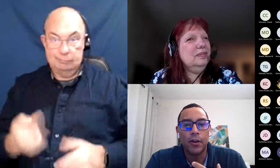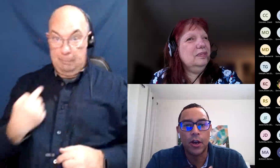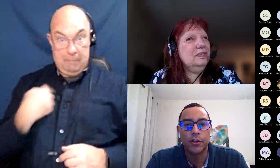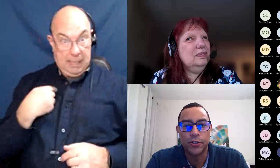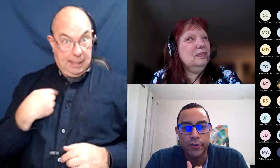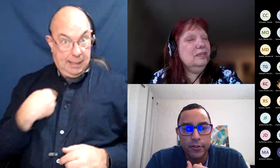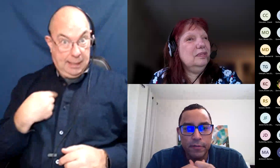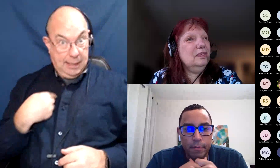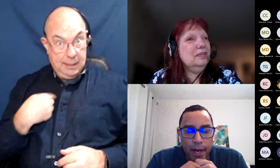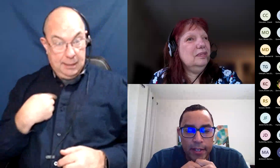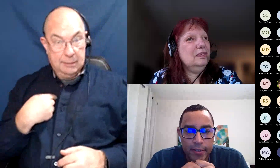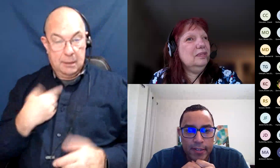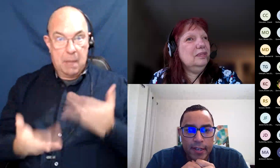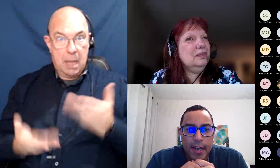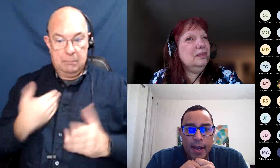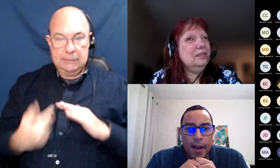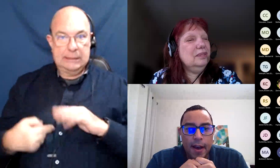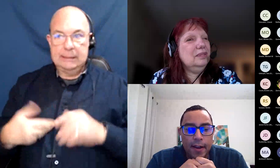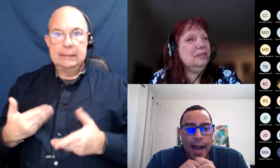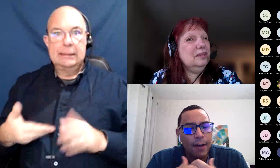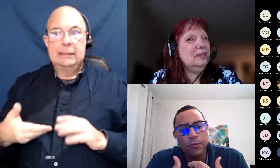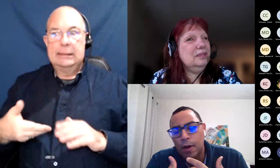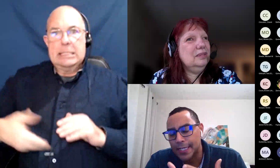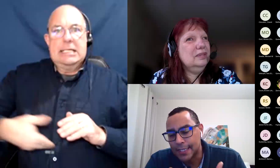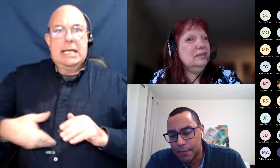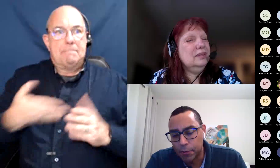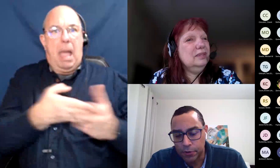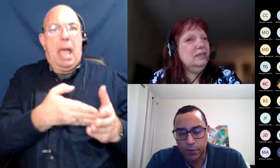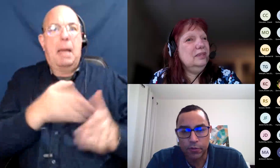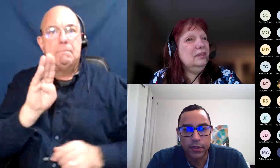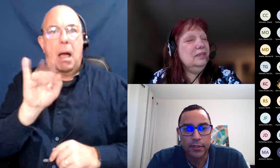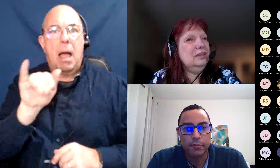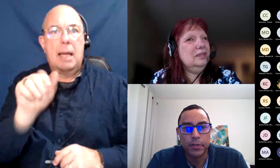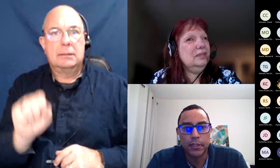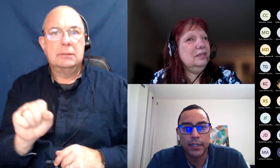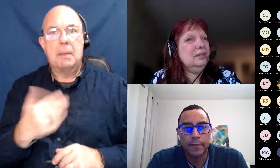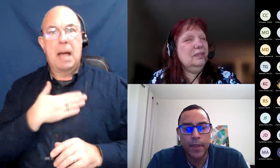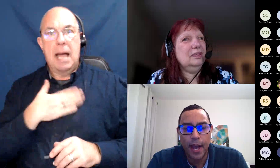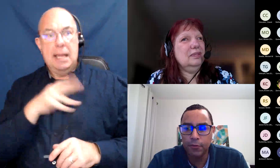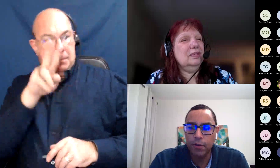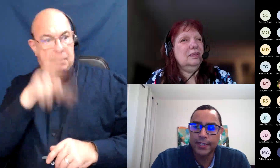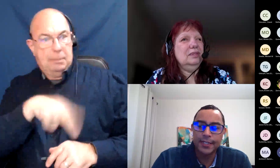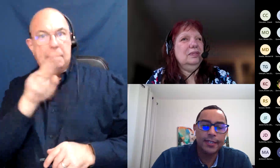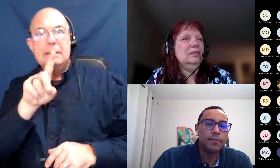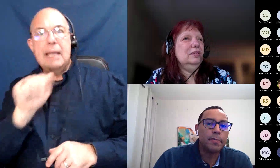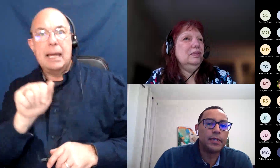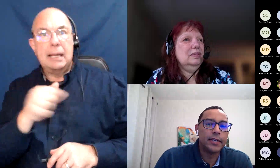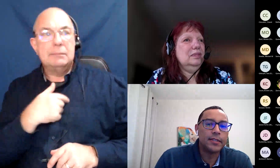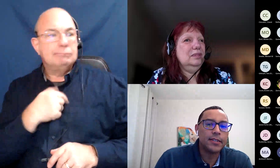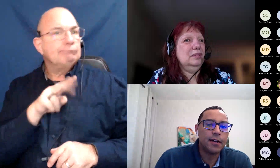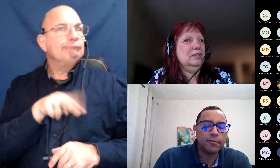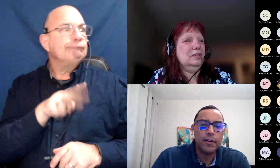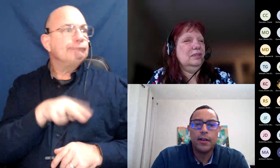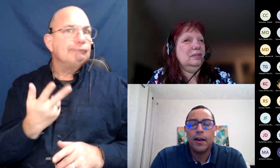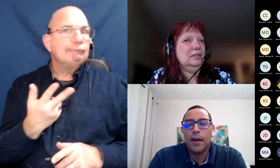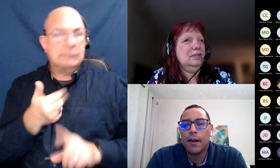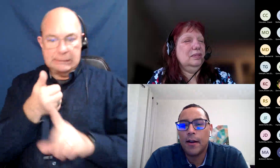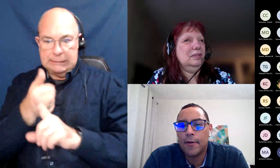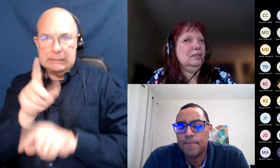have unconscious bias? How do I see persons with disability? How do I see disability